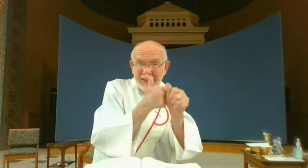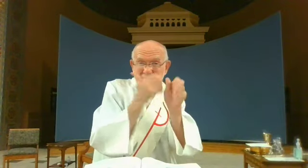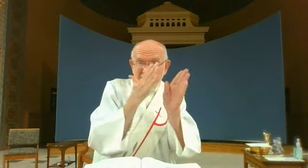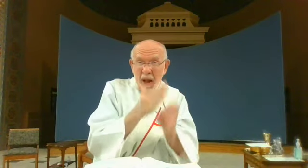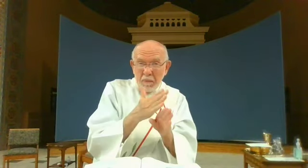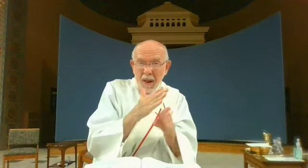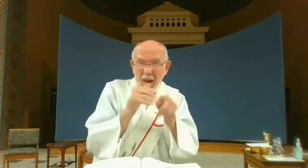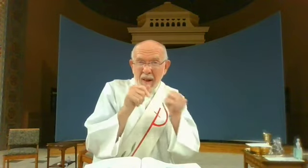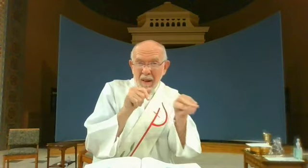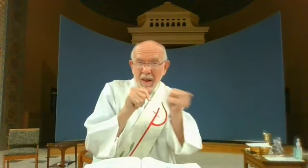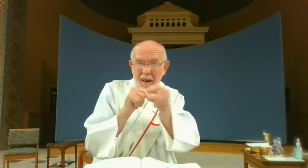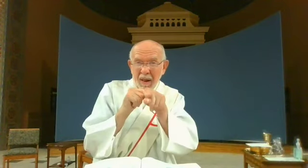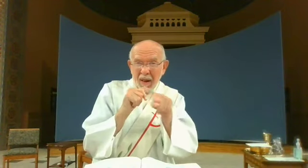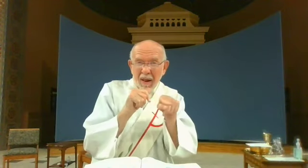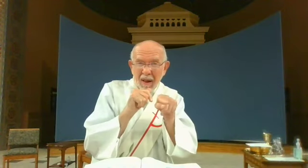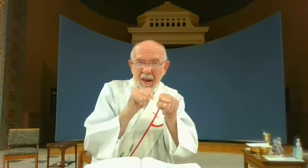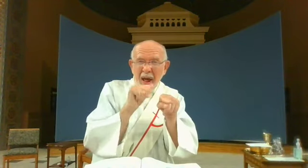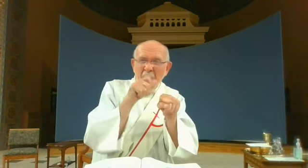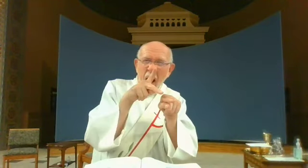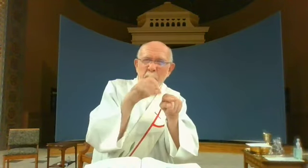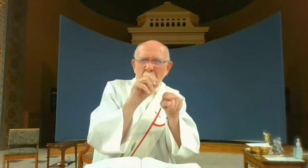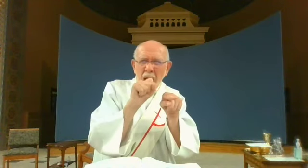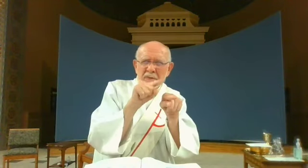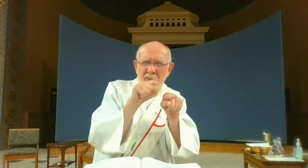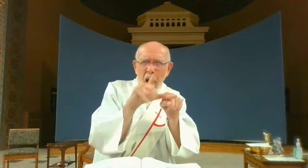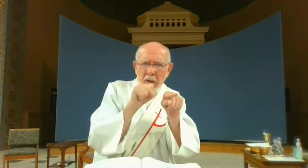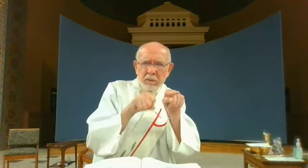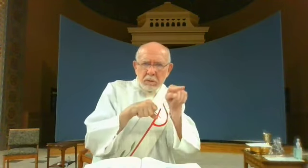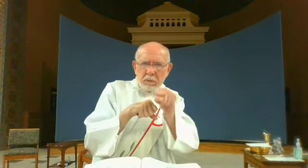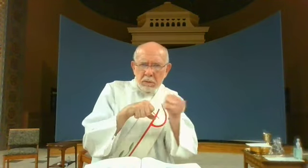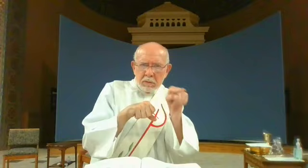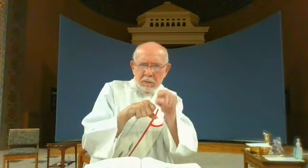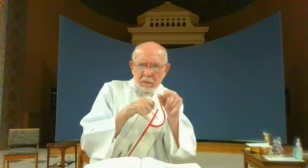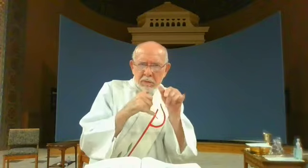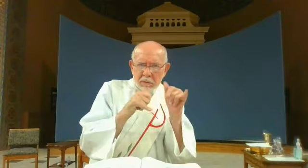The 11 disciples went to Galilee.